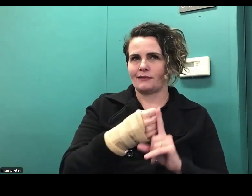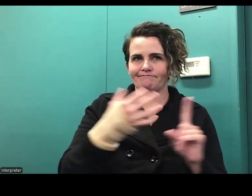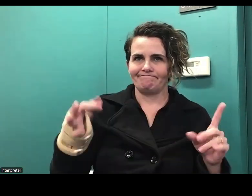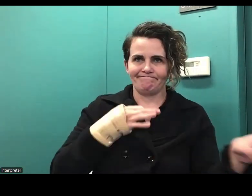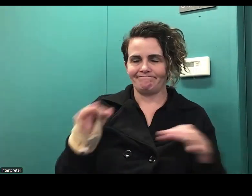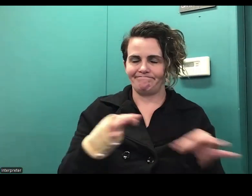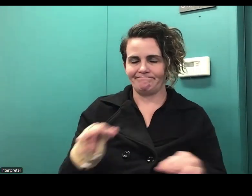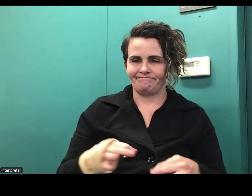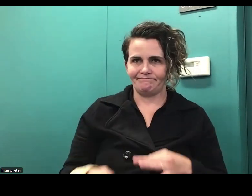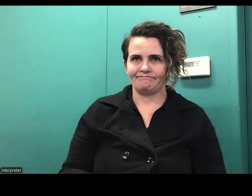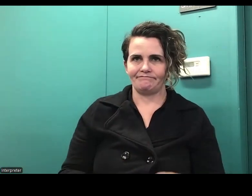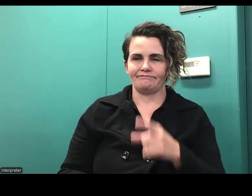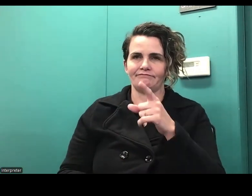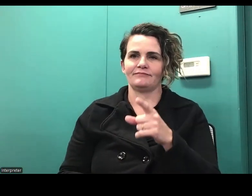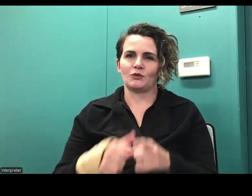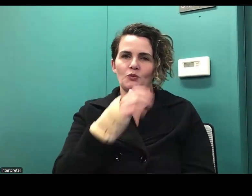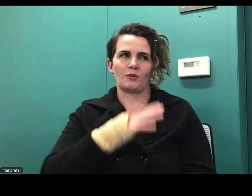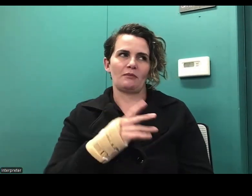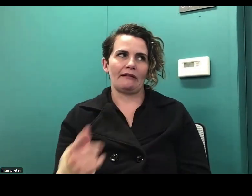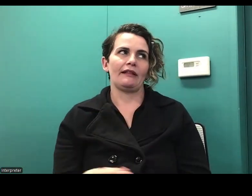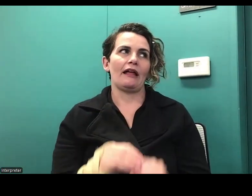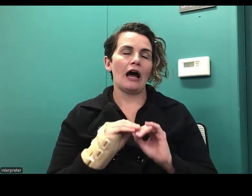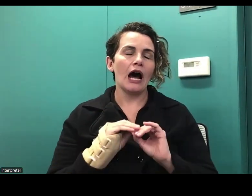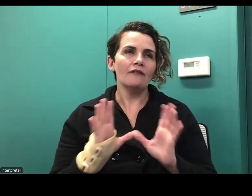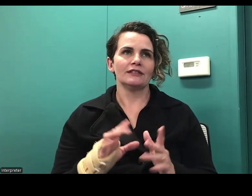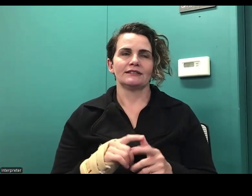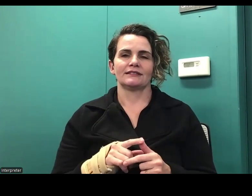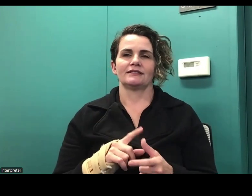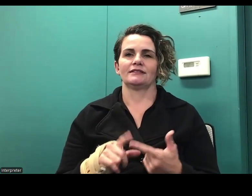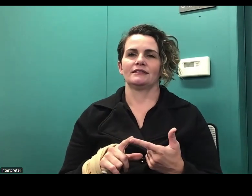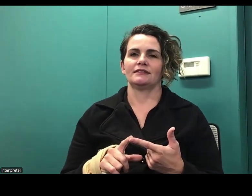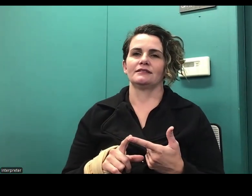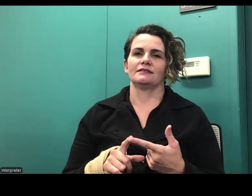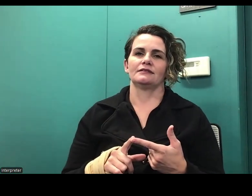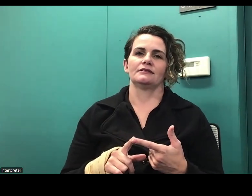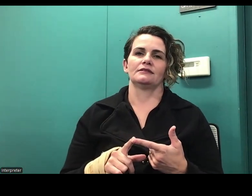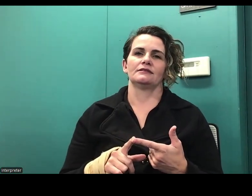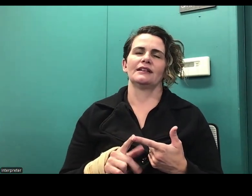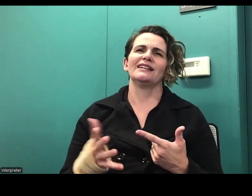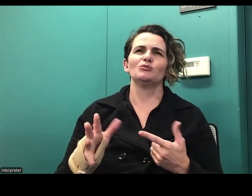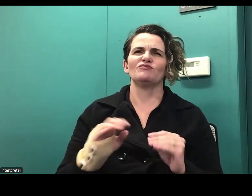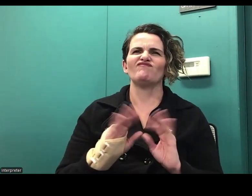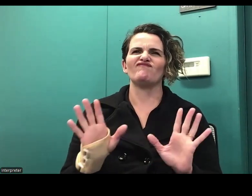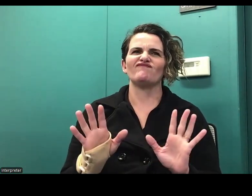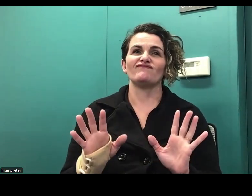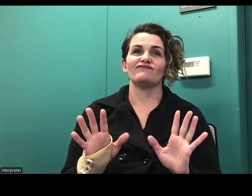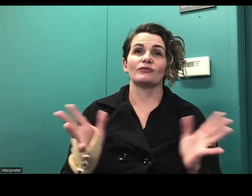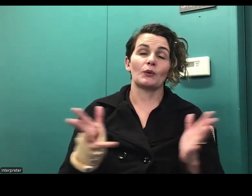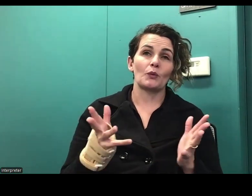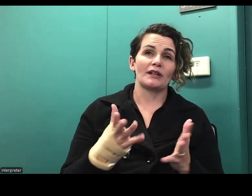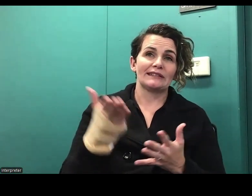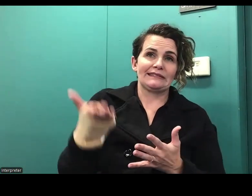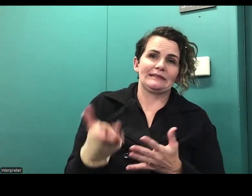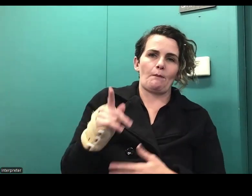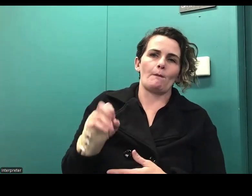is. To read the definition of pornography is like pornography. So it's pretty clear of what it